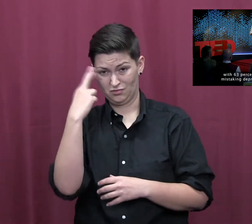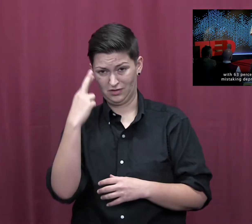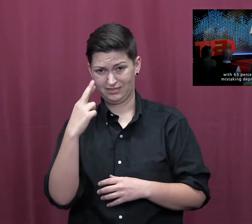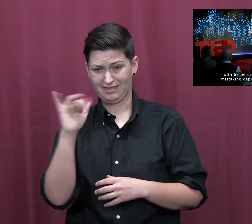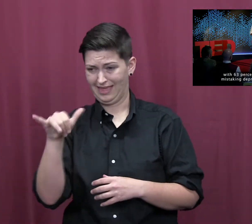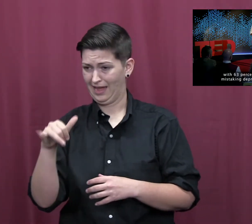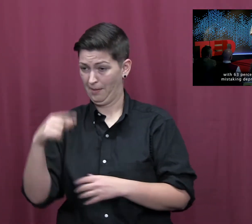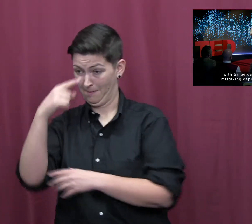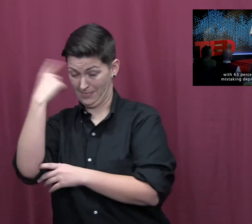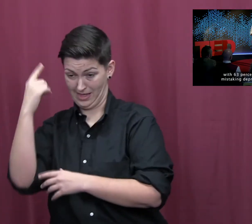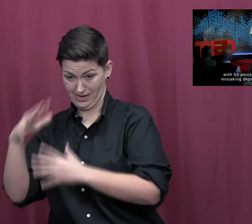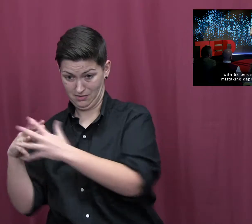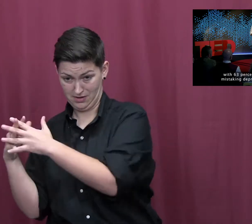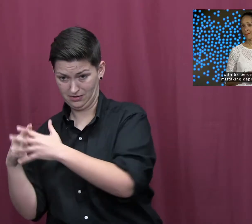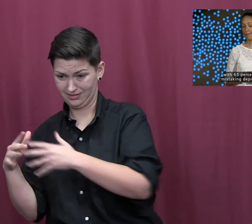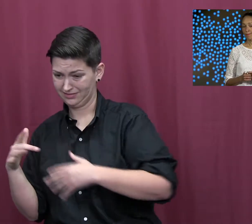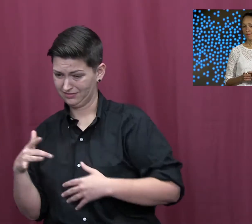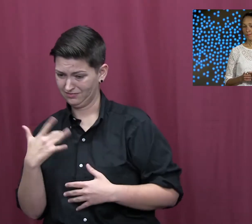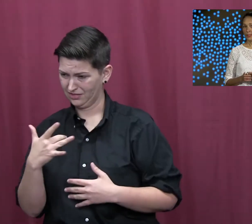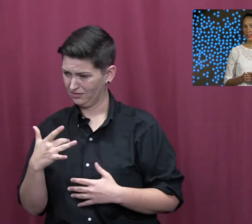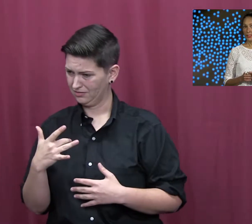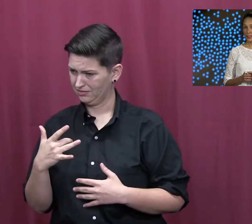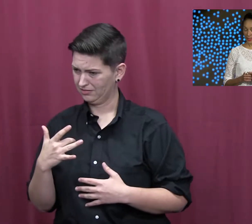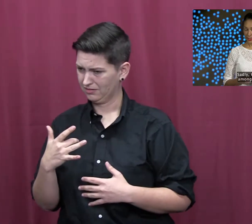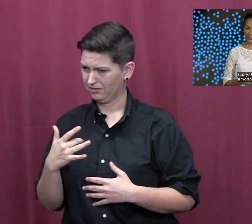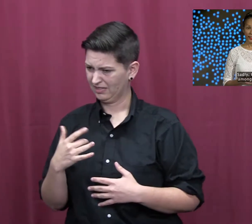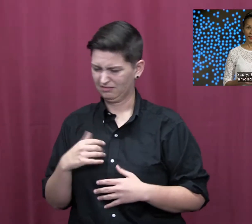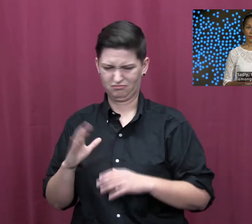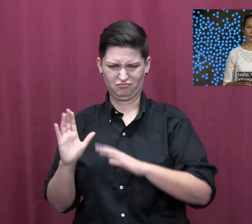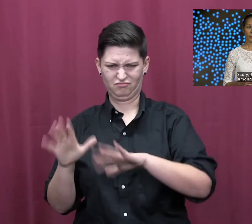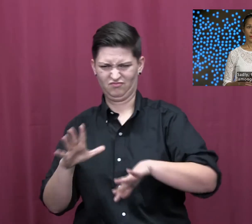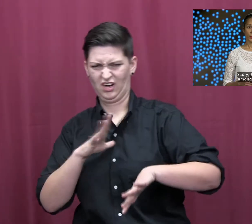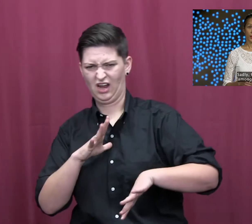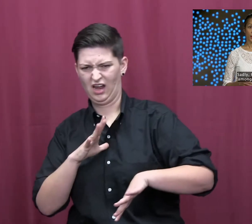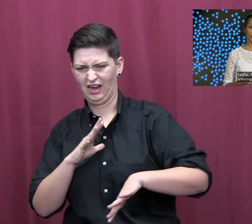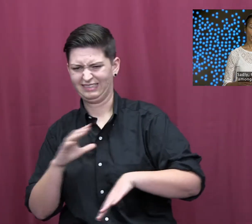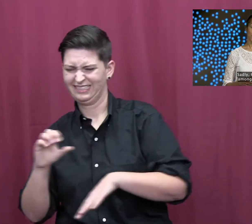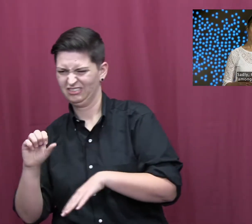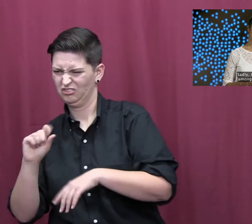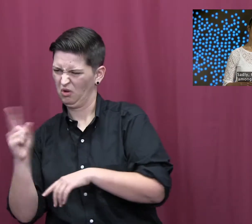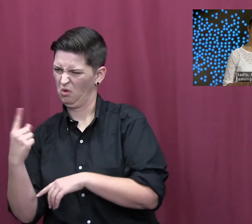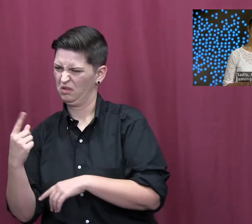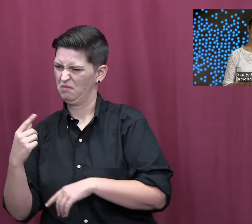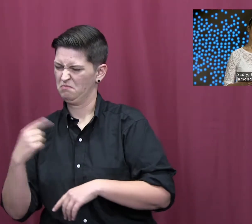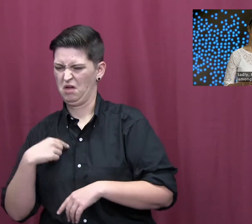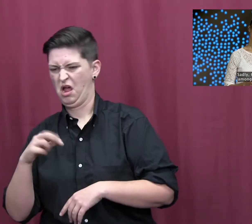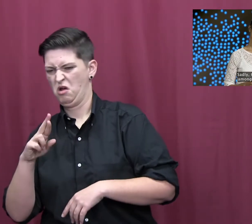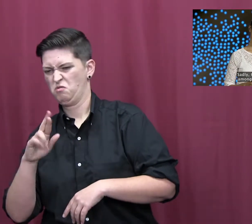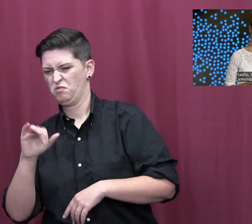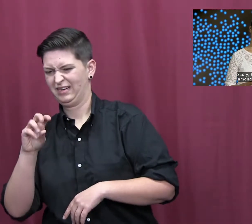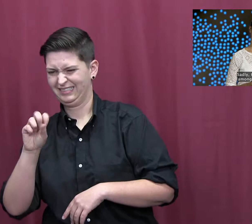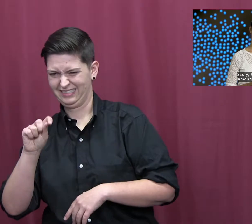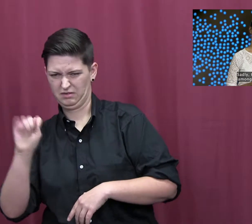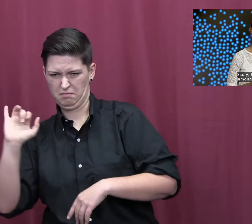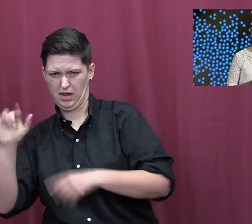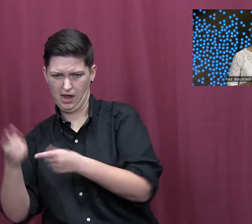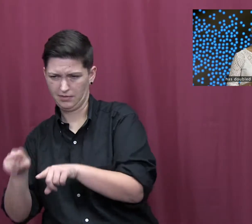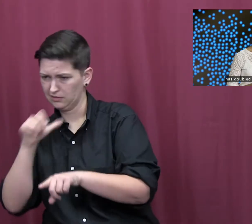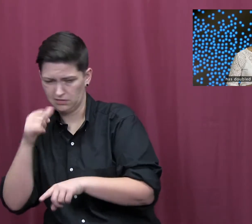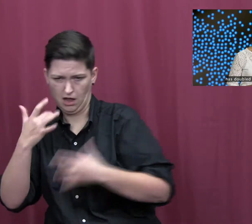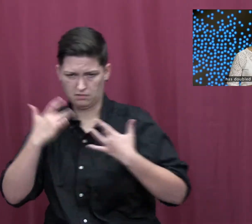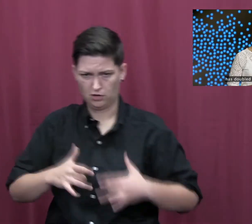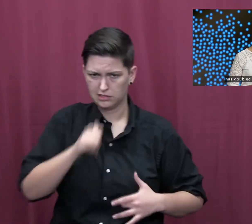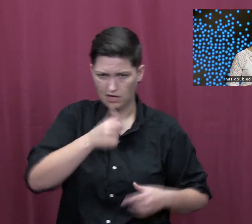mistaking depression for a weakness. Sadly, the suicide rate among Black children